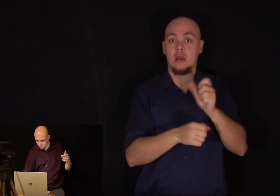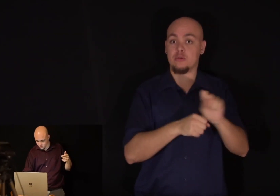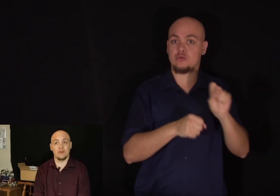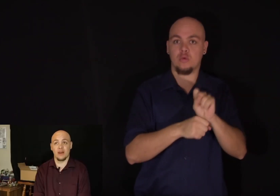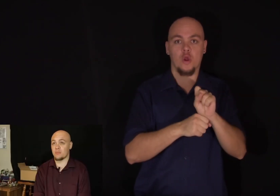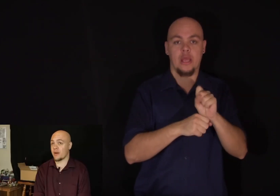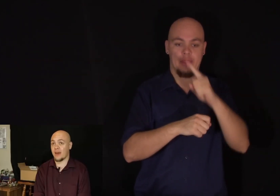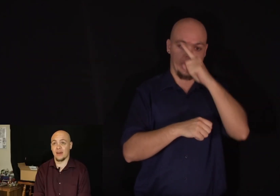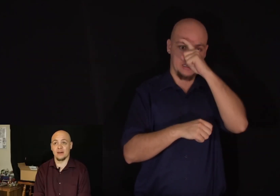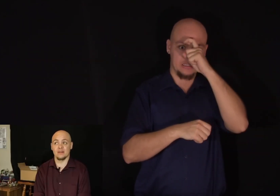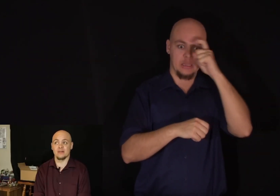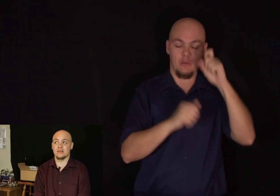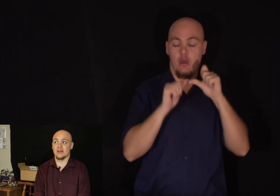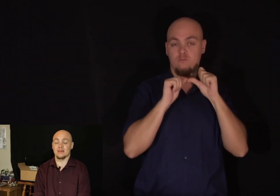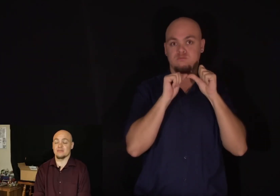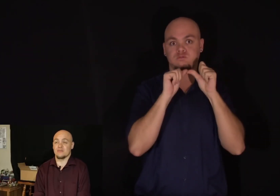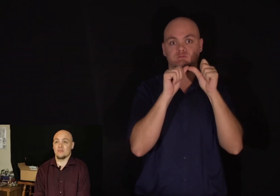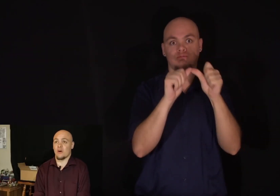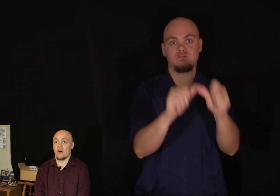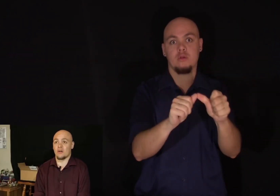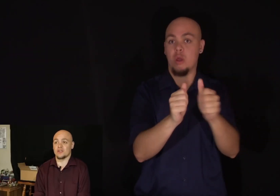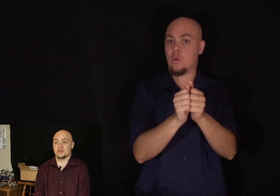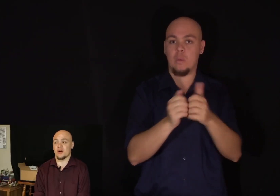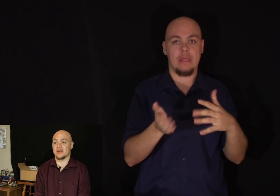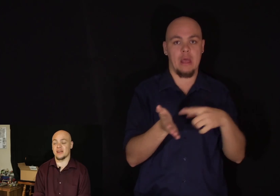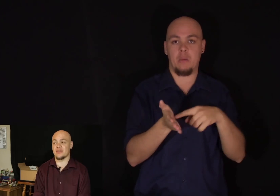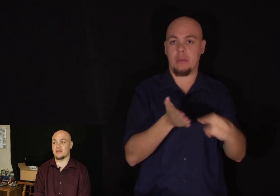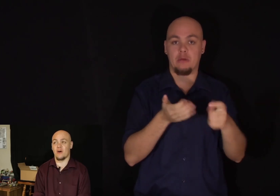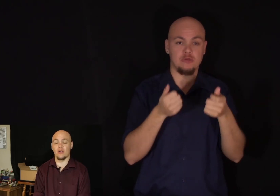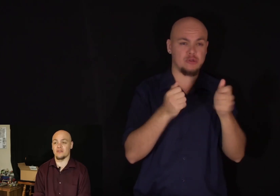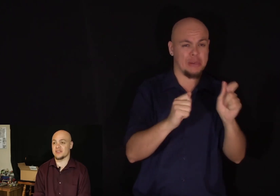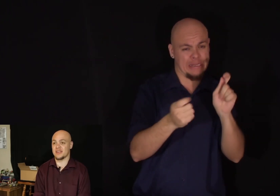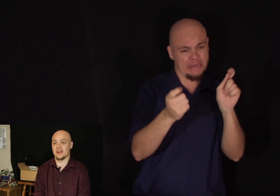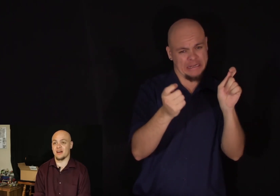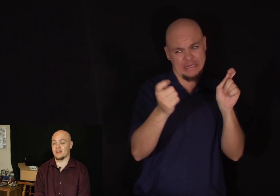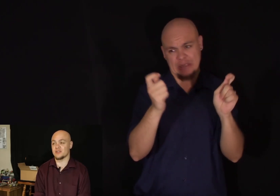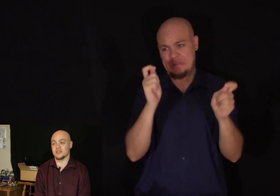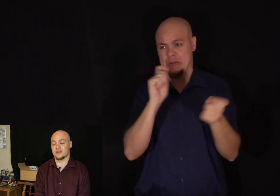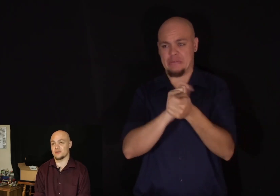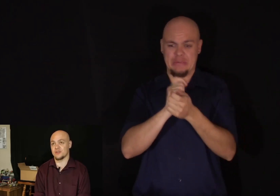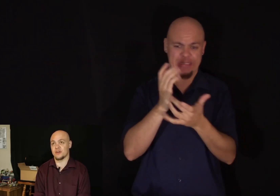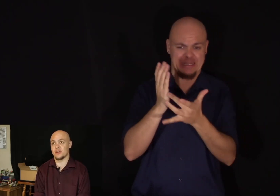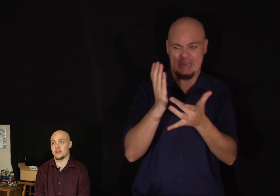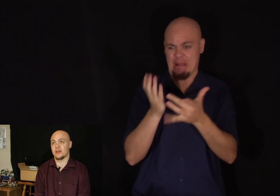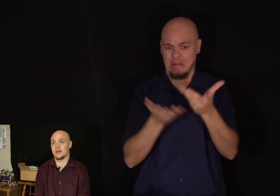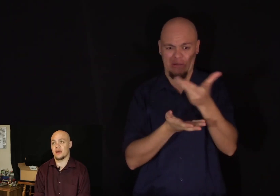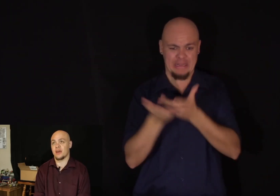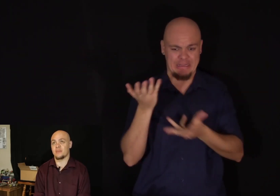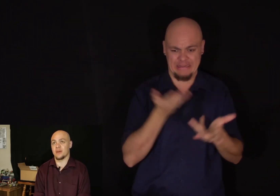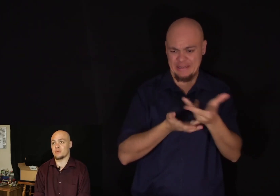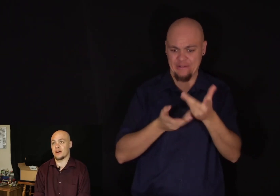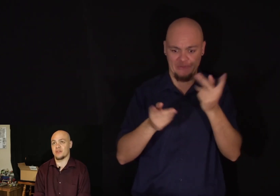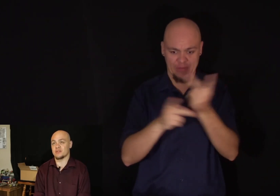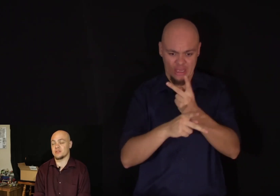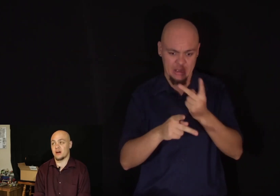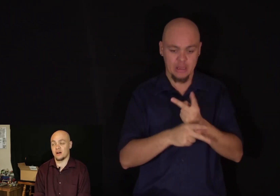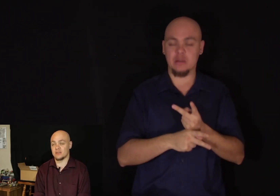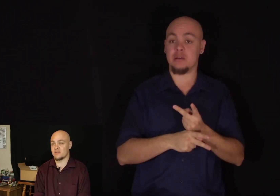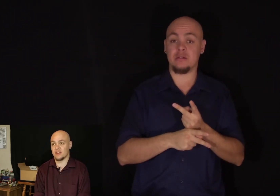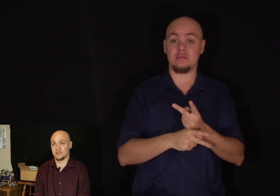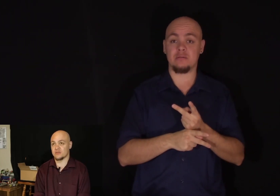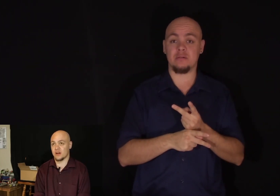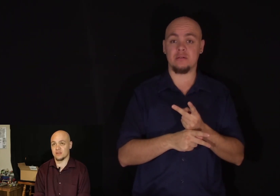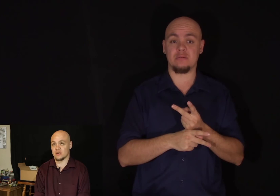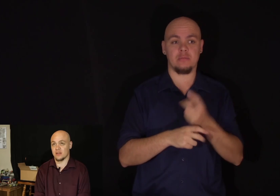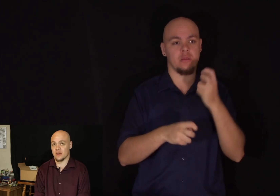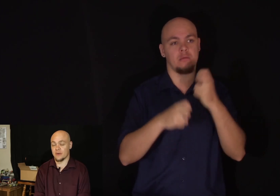the summer without pay. We're all just trying to get all of these technologies understood, and meanwhile there's tons